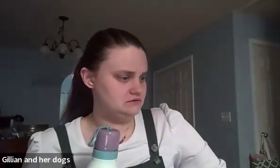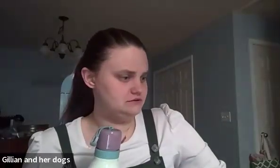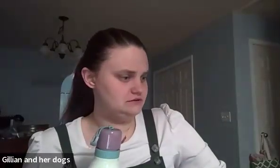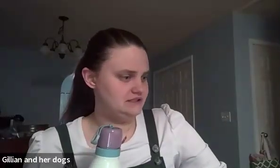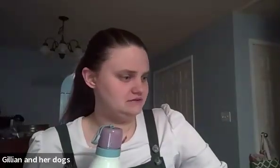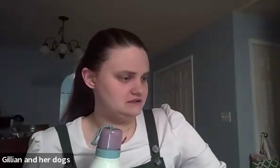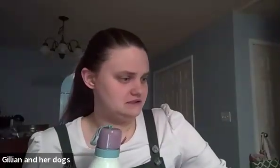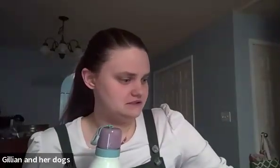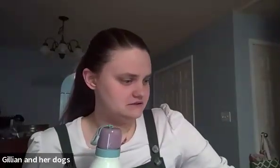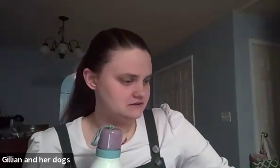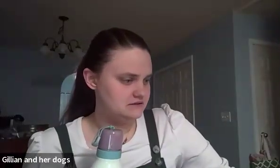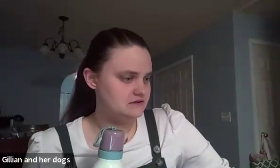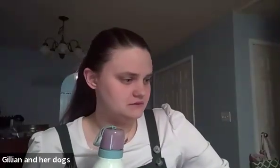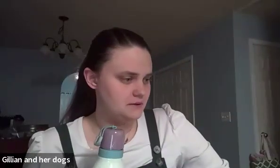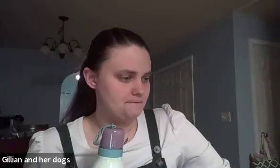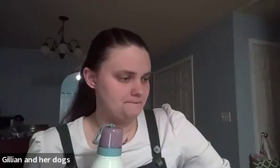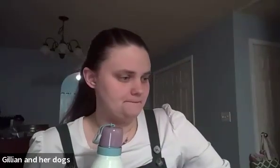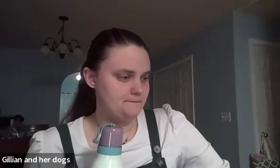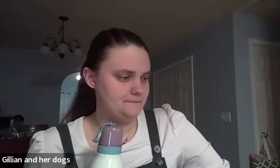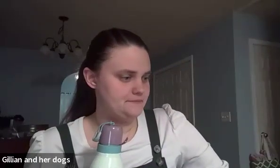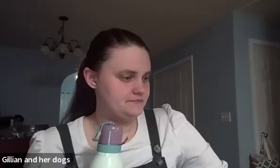Don't do that. Let's see. There we go.